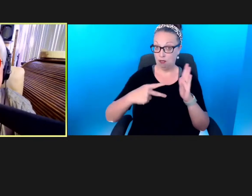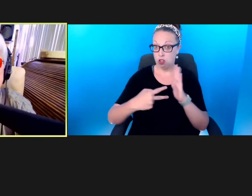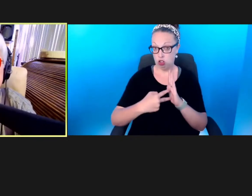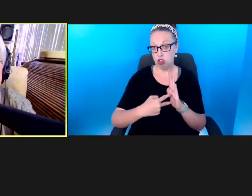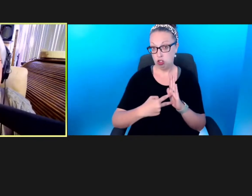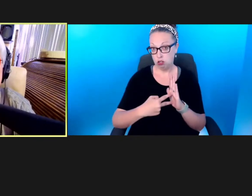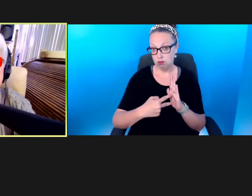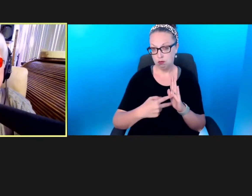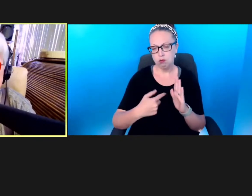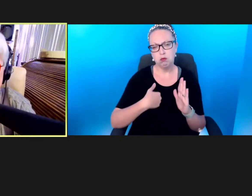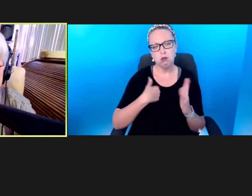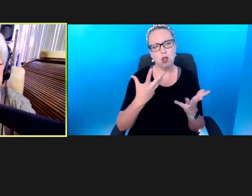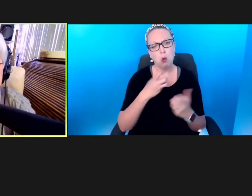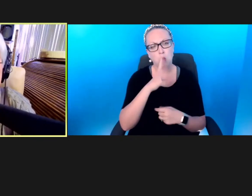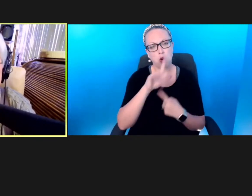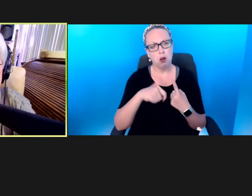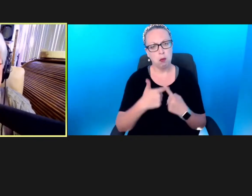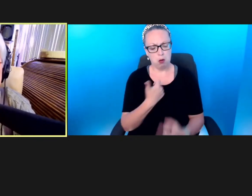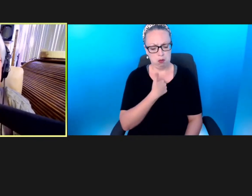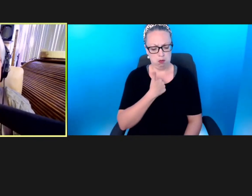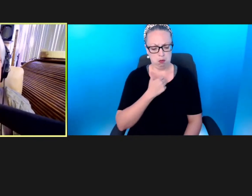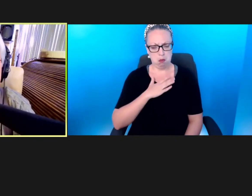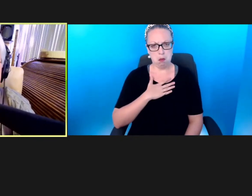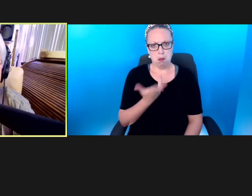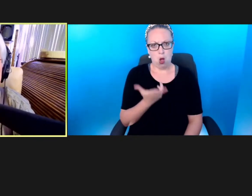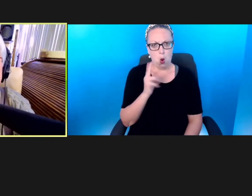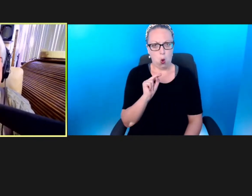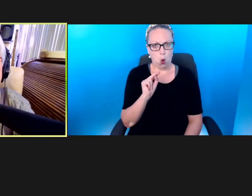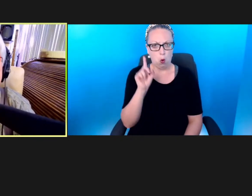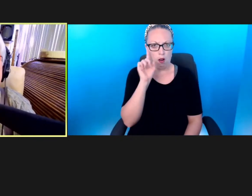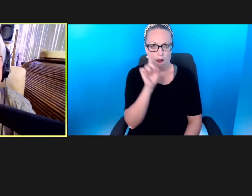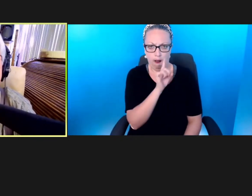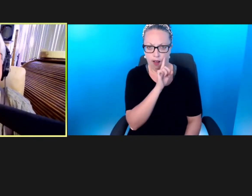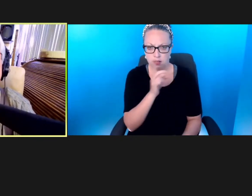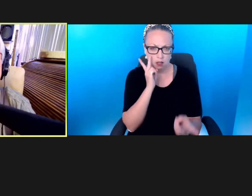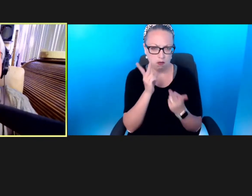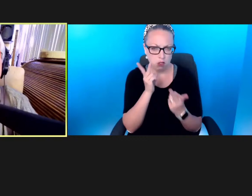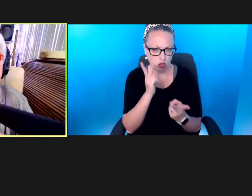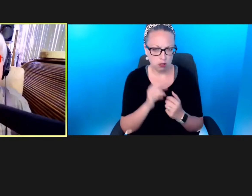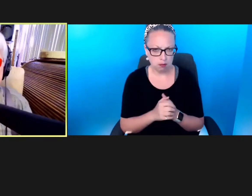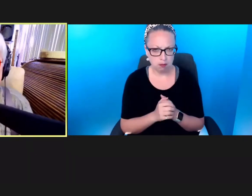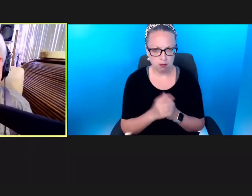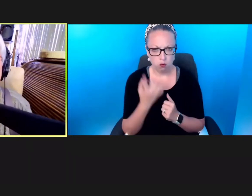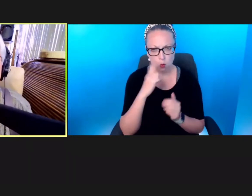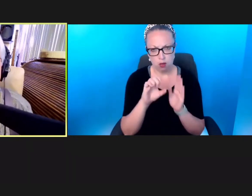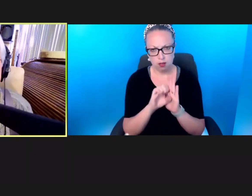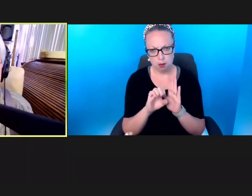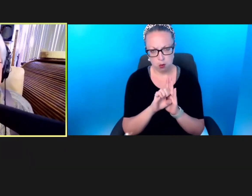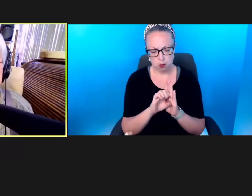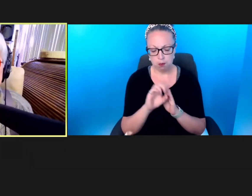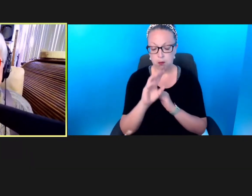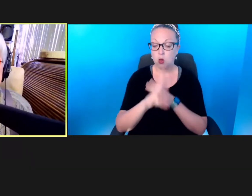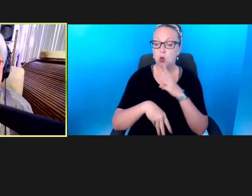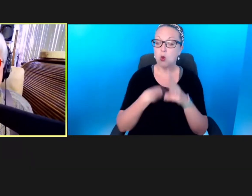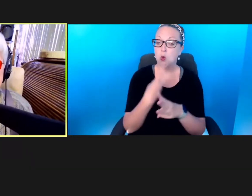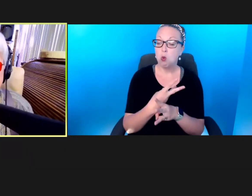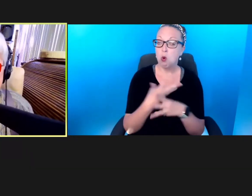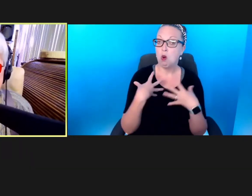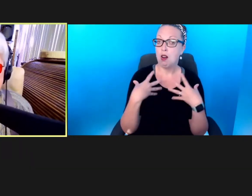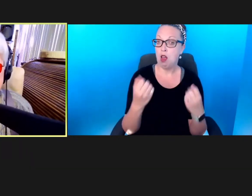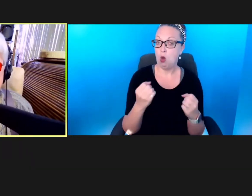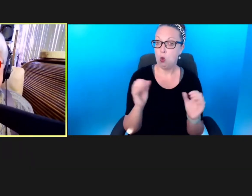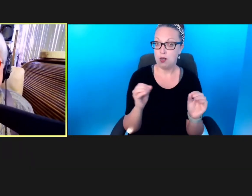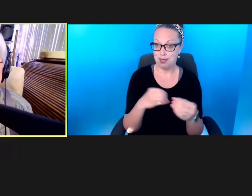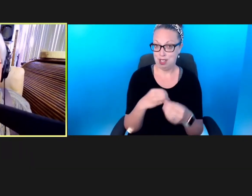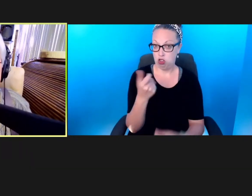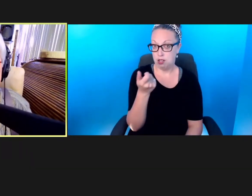to talk about my own eyes as an exemplar here. The World Health Organization in